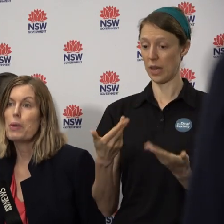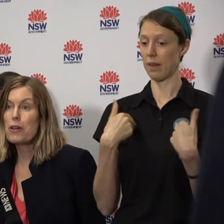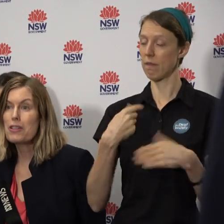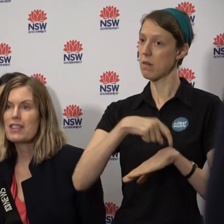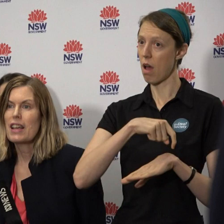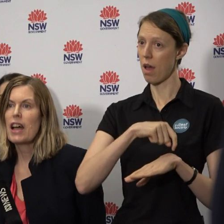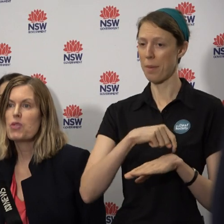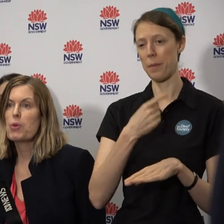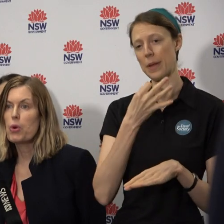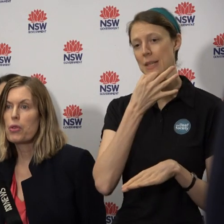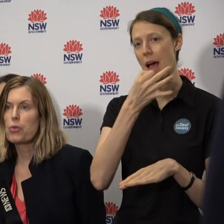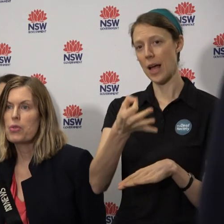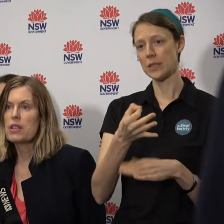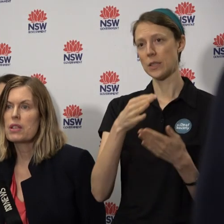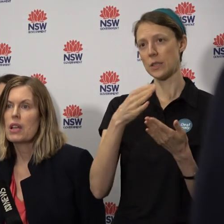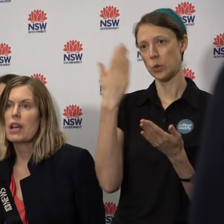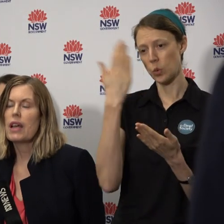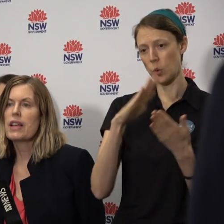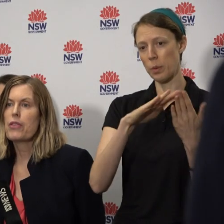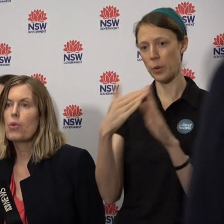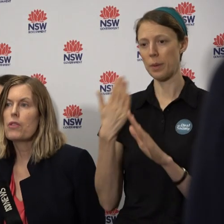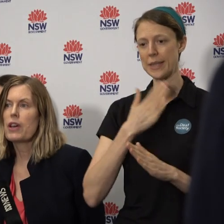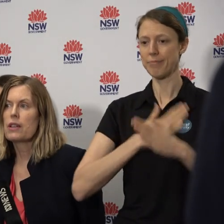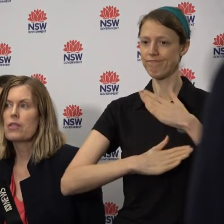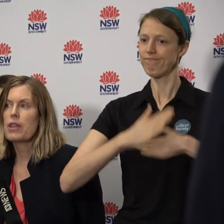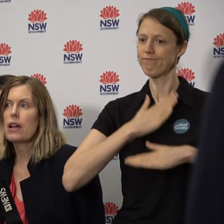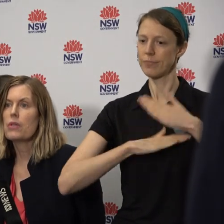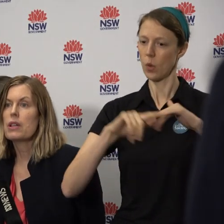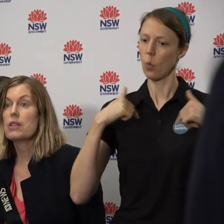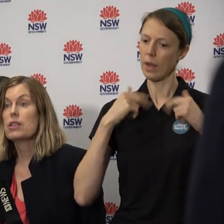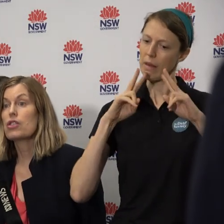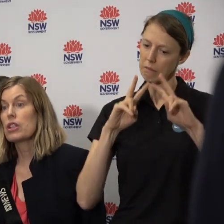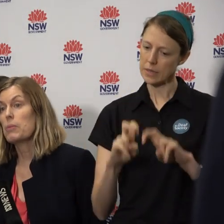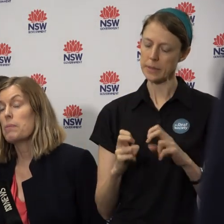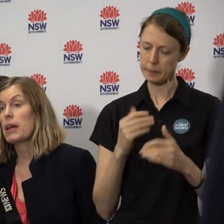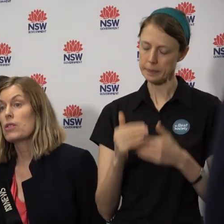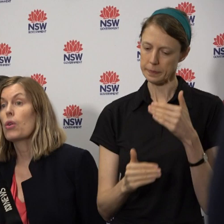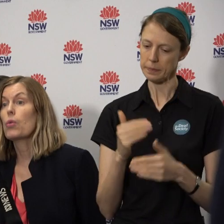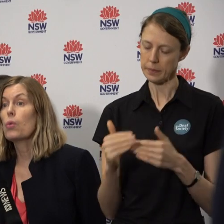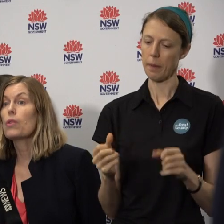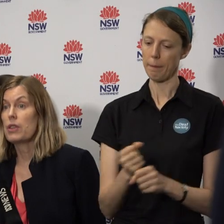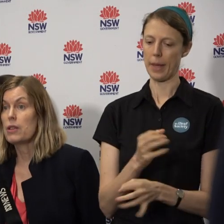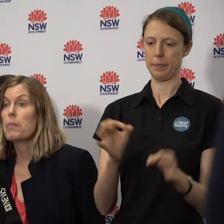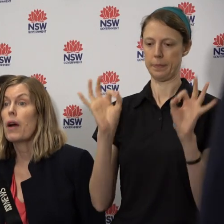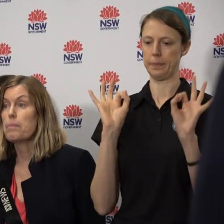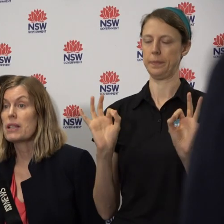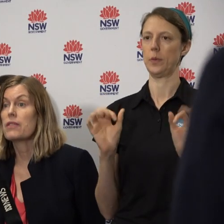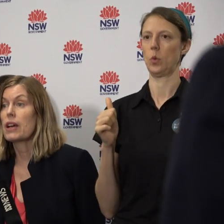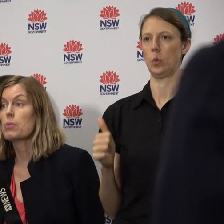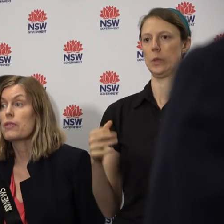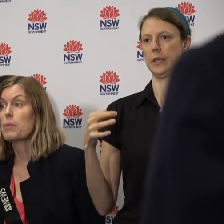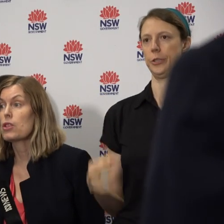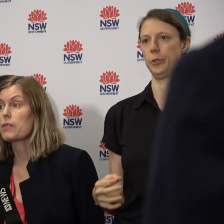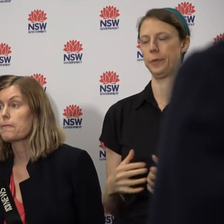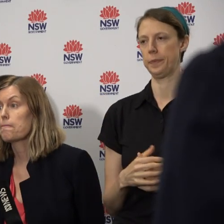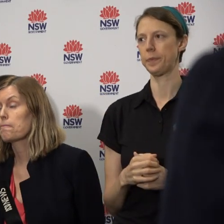community's forbearance as we work through this and gather all the facts so that our decision can be made on all of the best